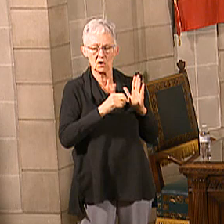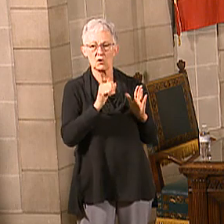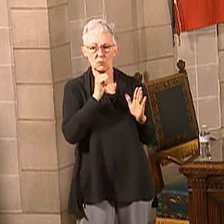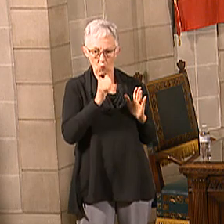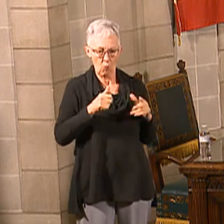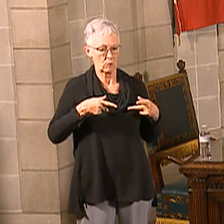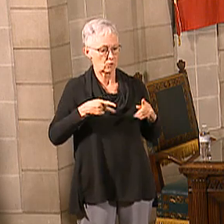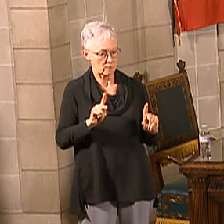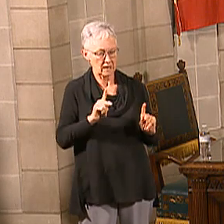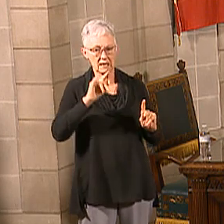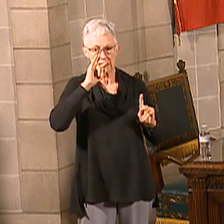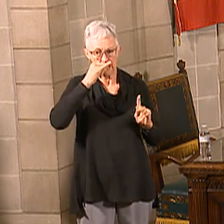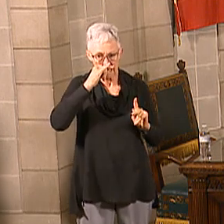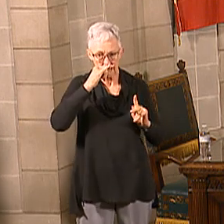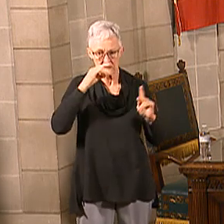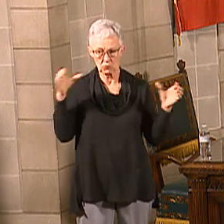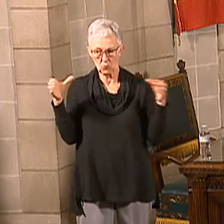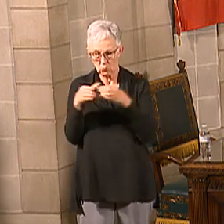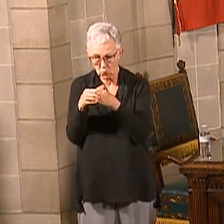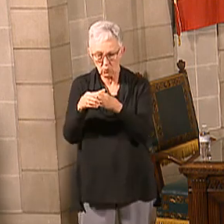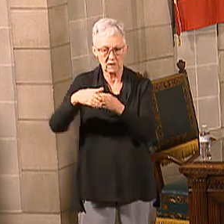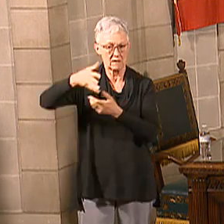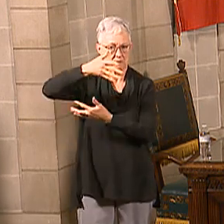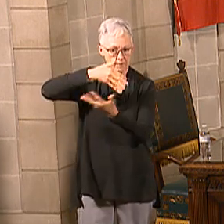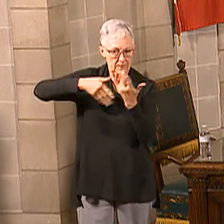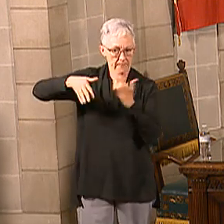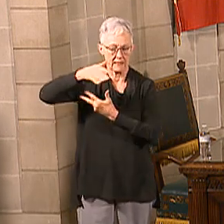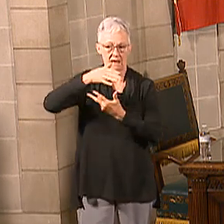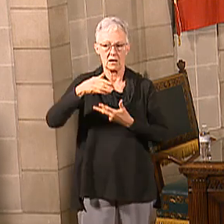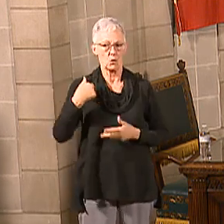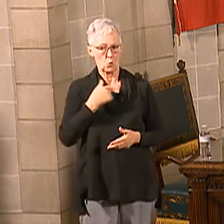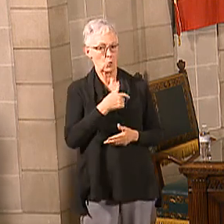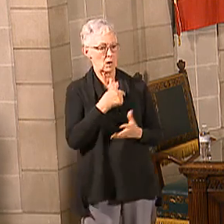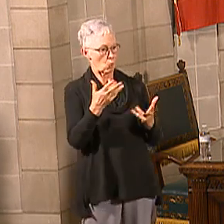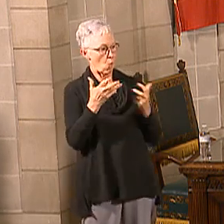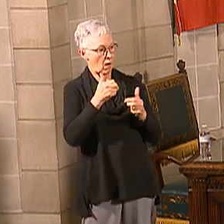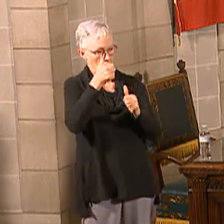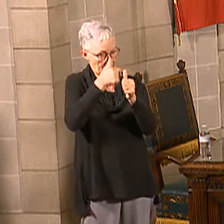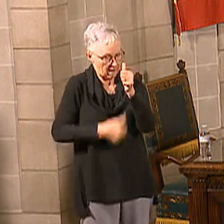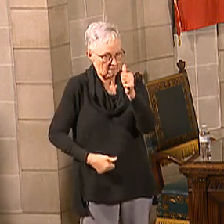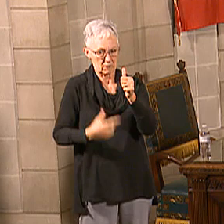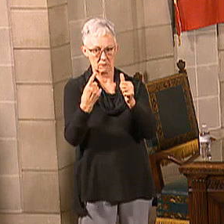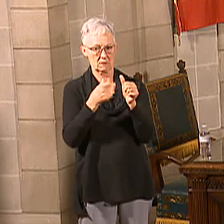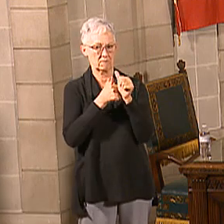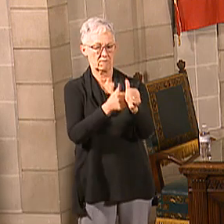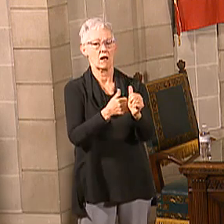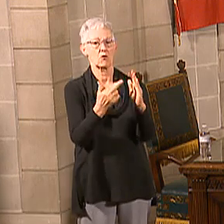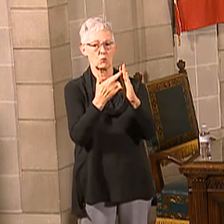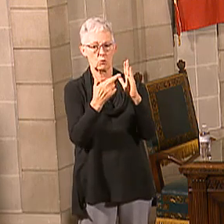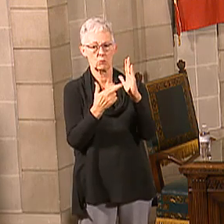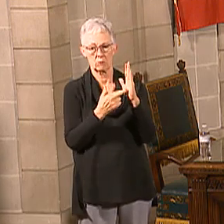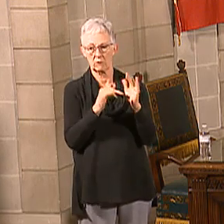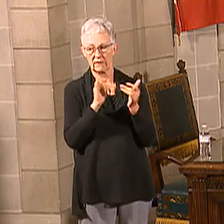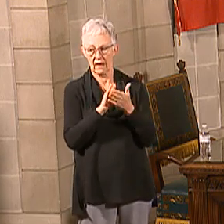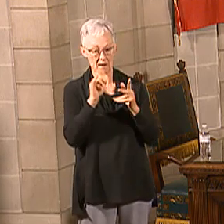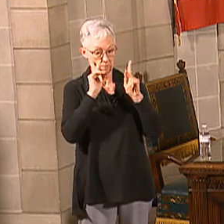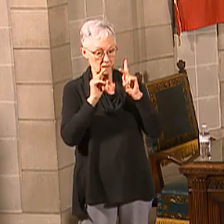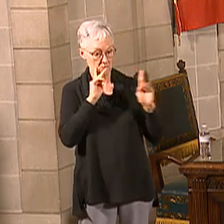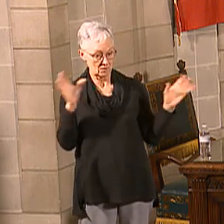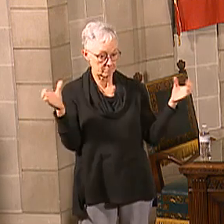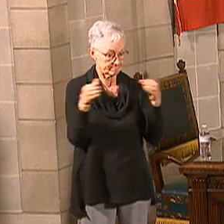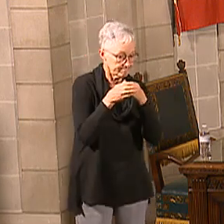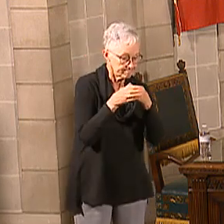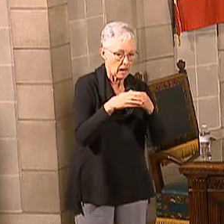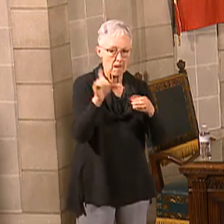separate. We're trying to keep that 10-person rule in effect here all across our state. So again, that DHM includes that.